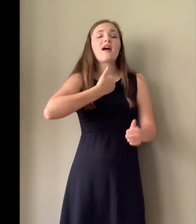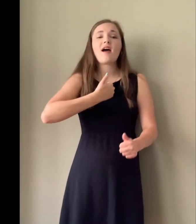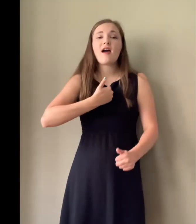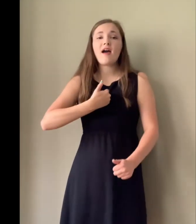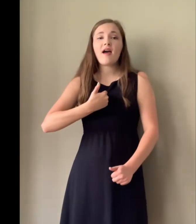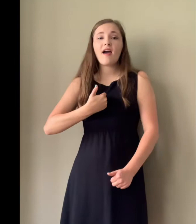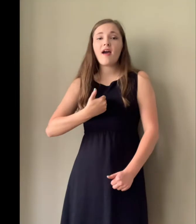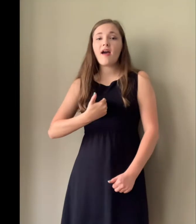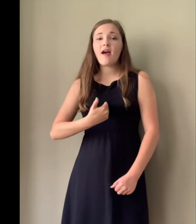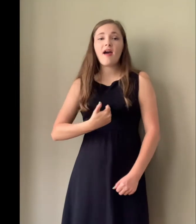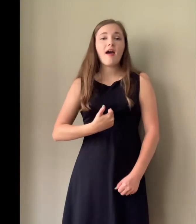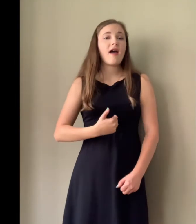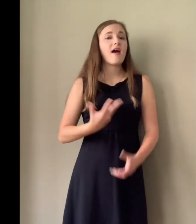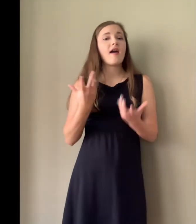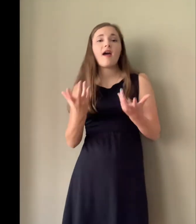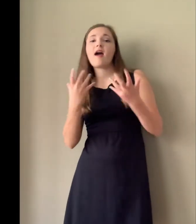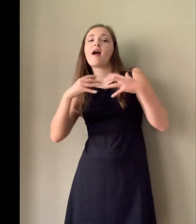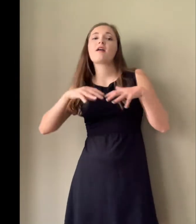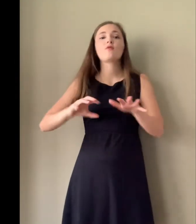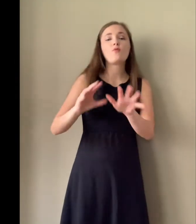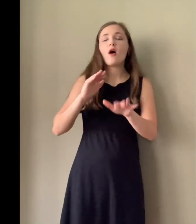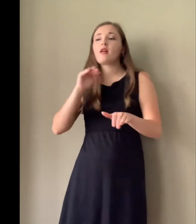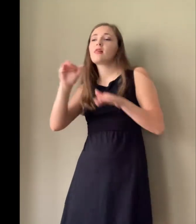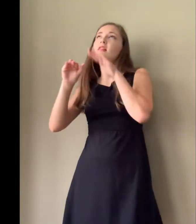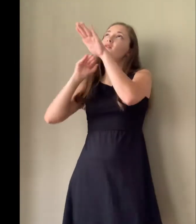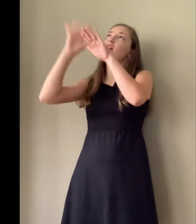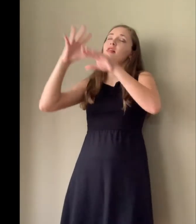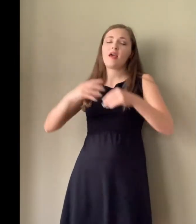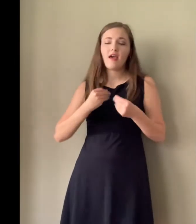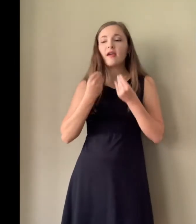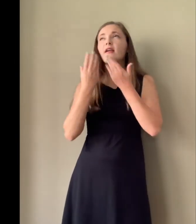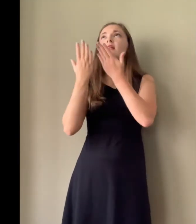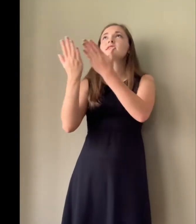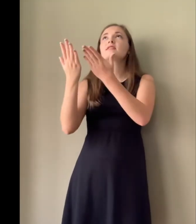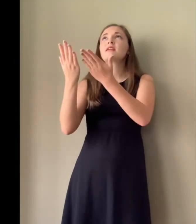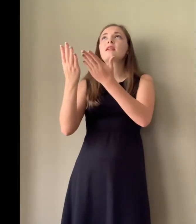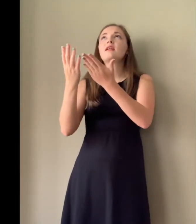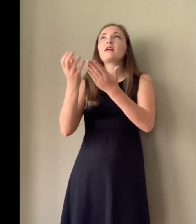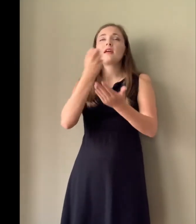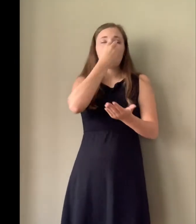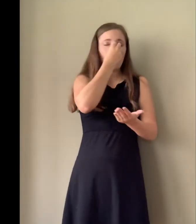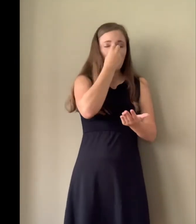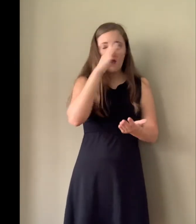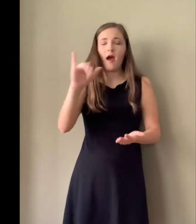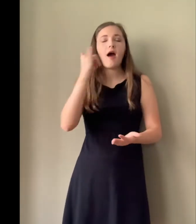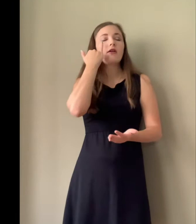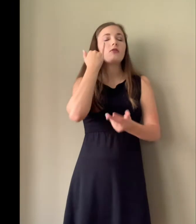And I don't want to leave a